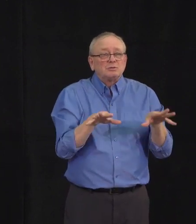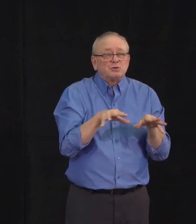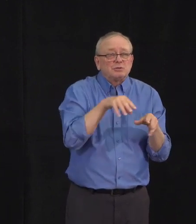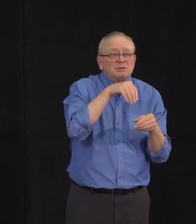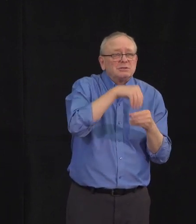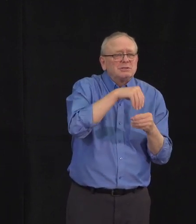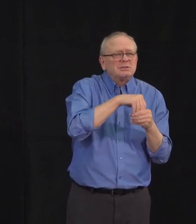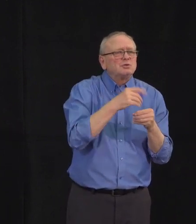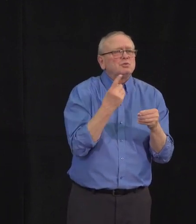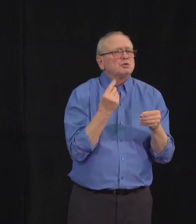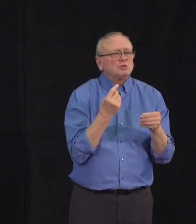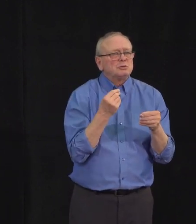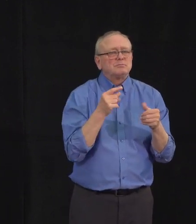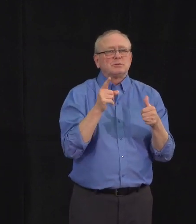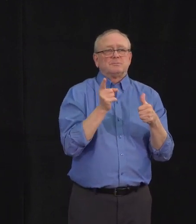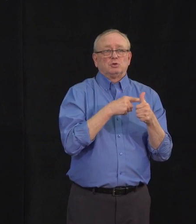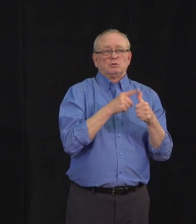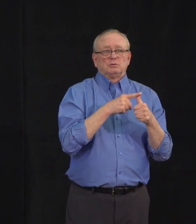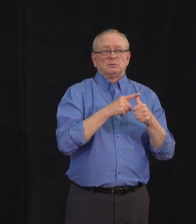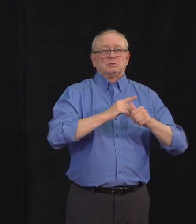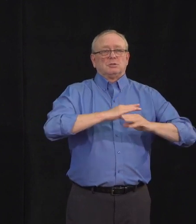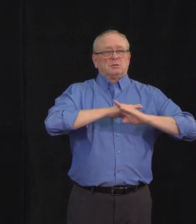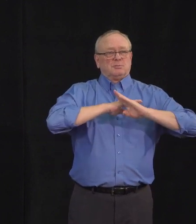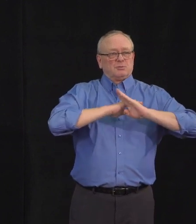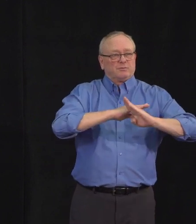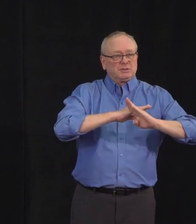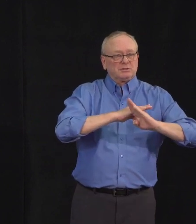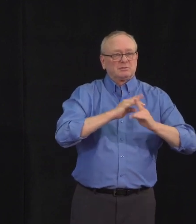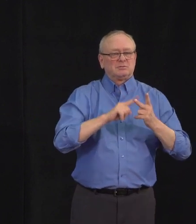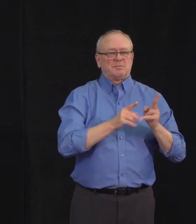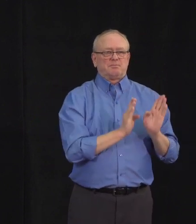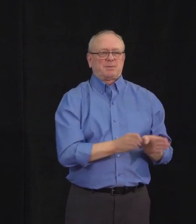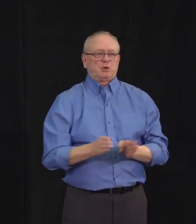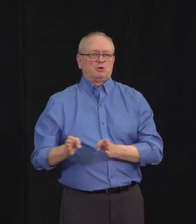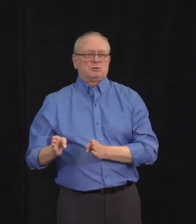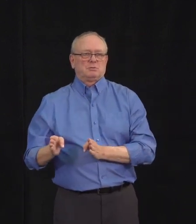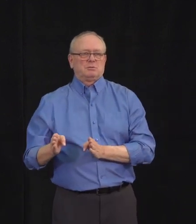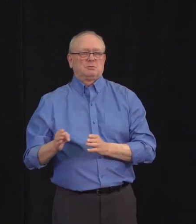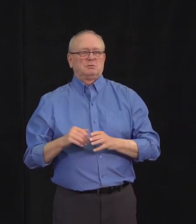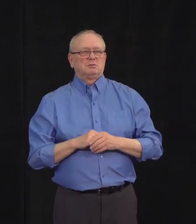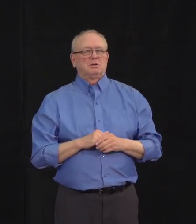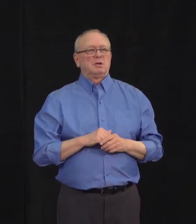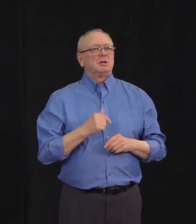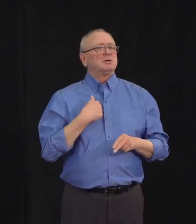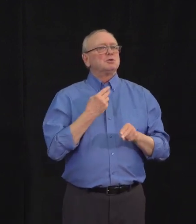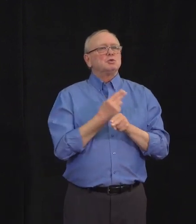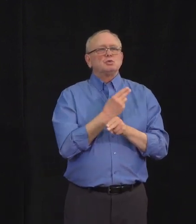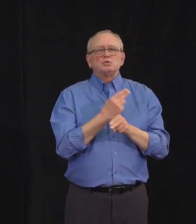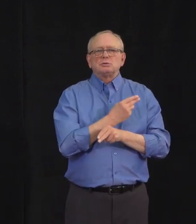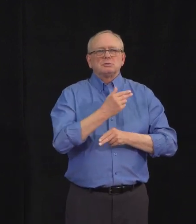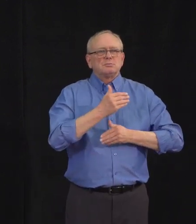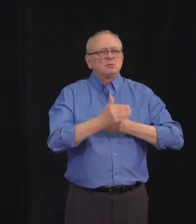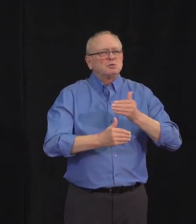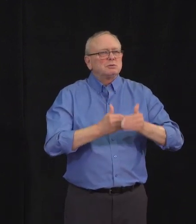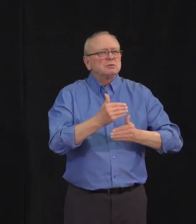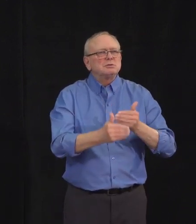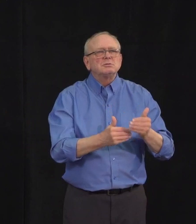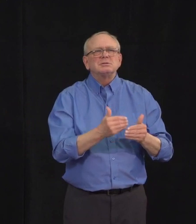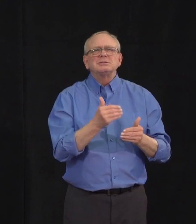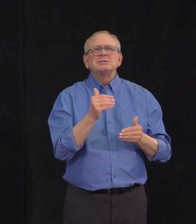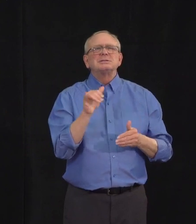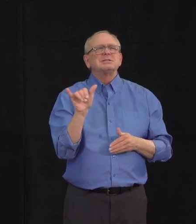and preparedness. We have been using foundational outbreak processes that are in place every year for influenza and